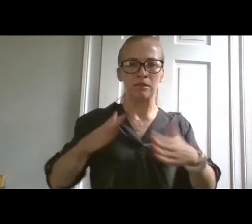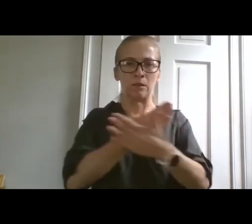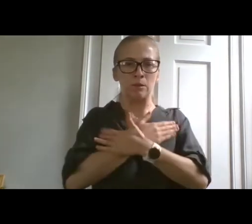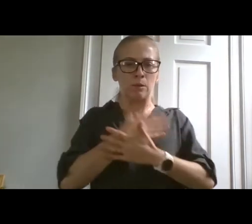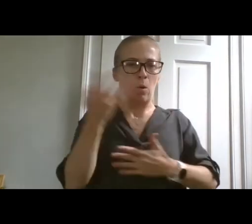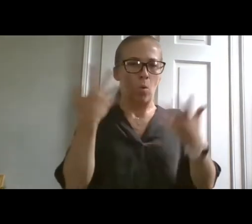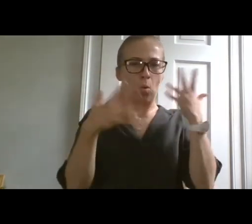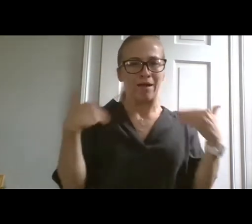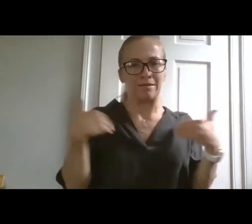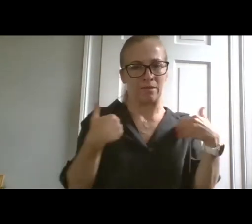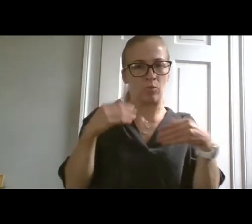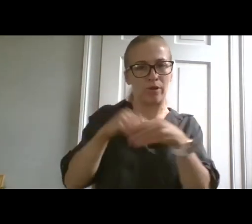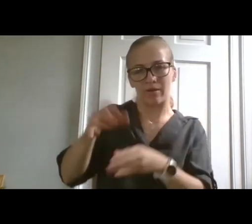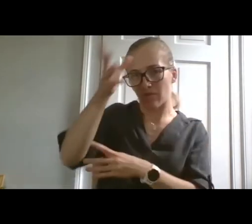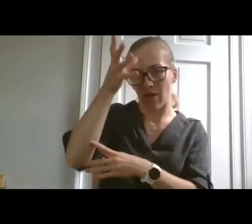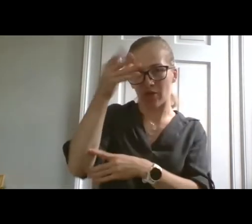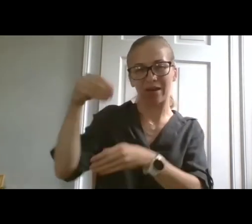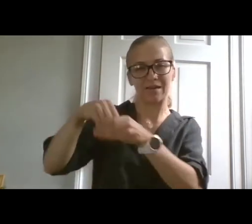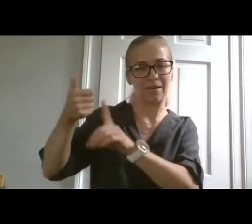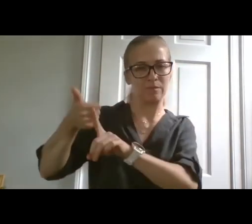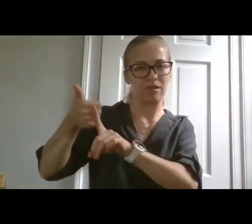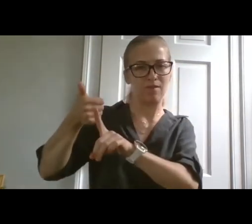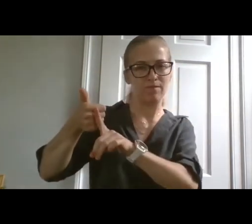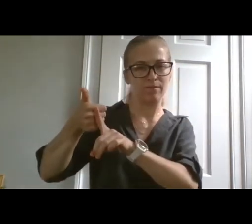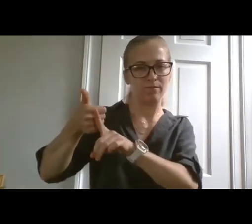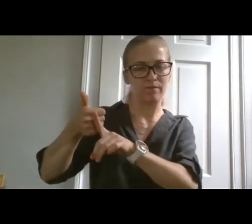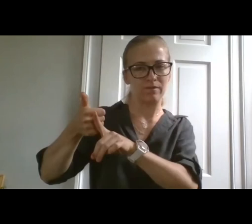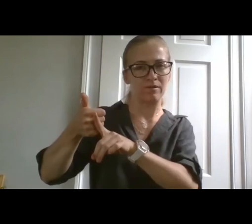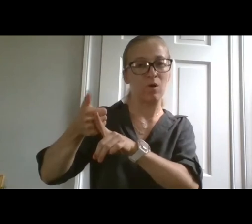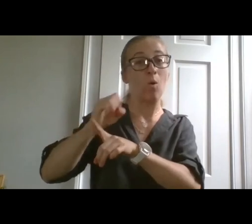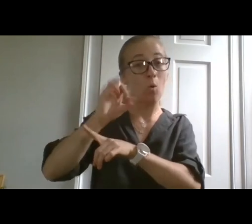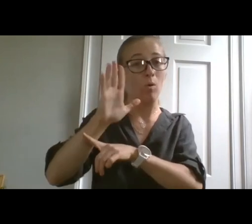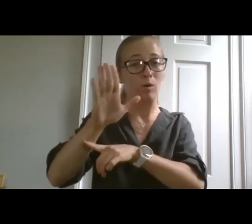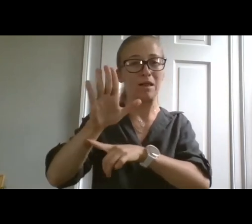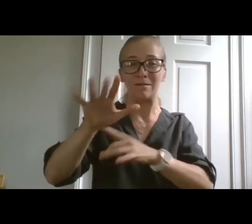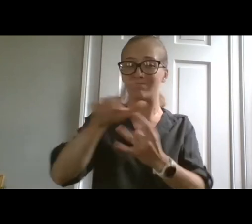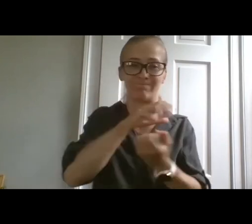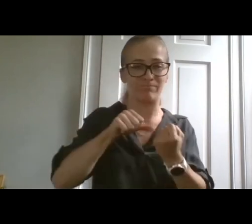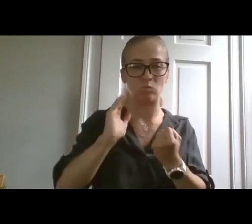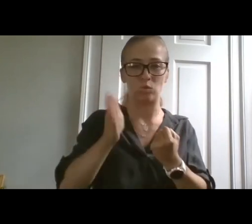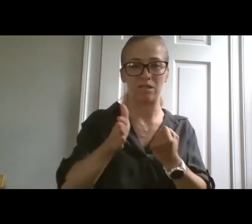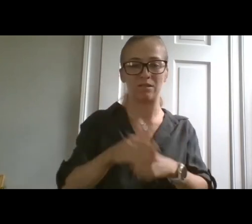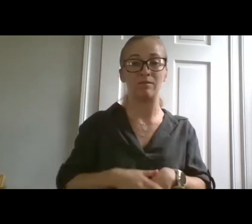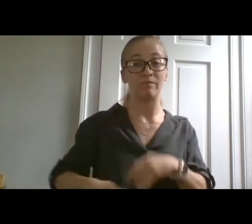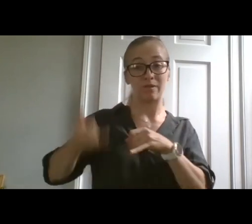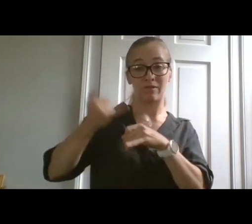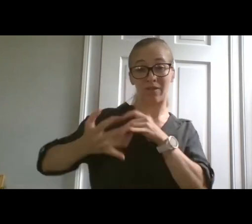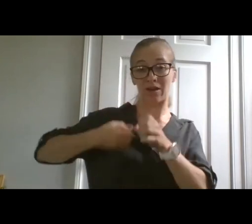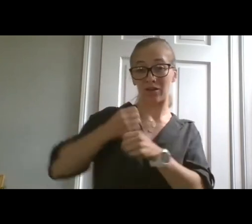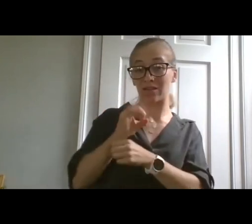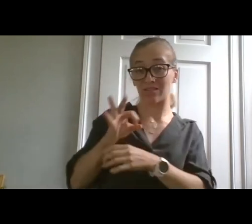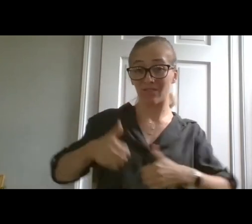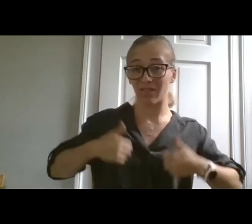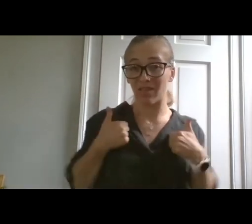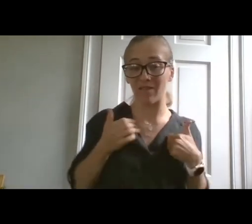in his father and in himself, lest to tear him apart. For the final years of his life,